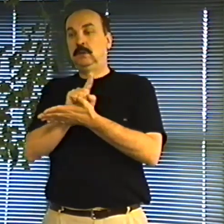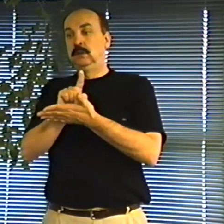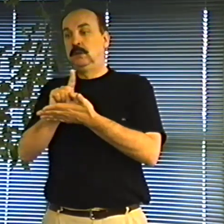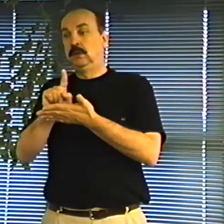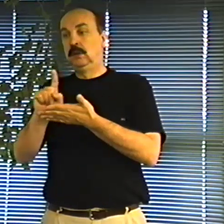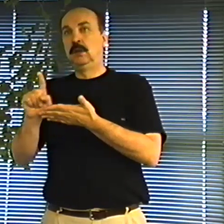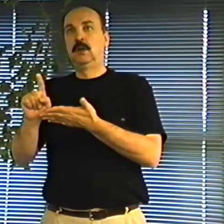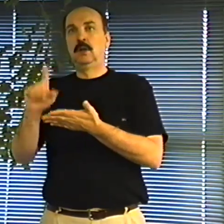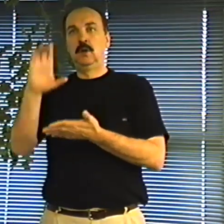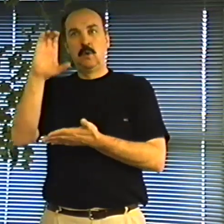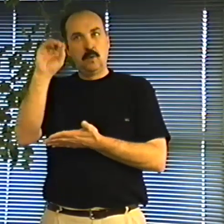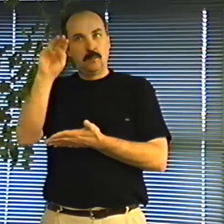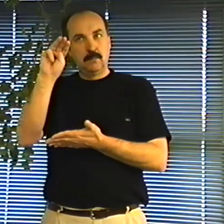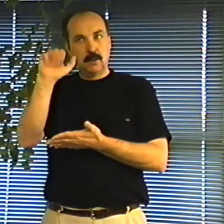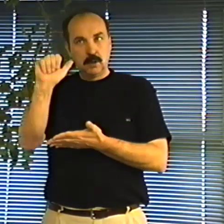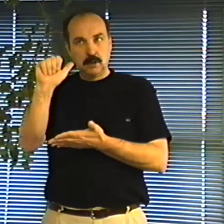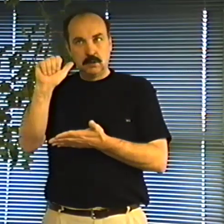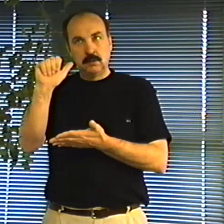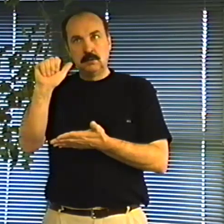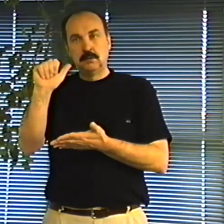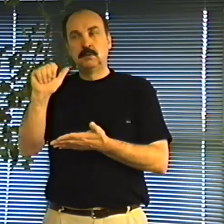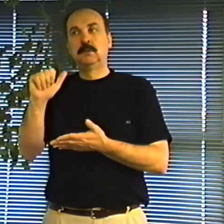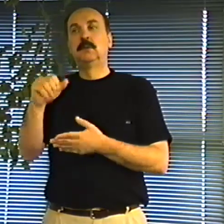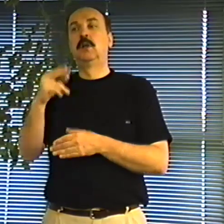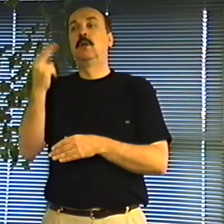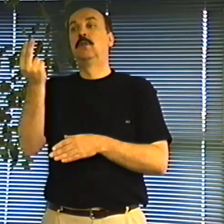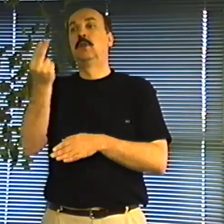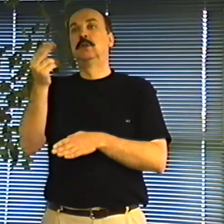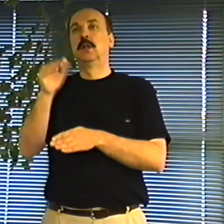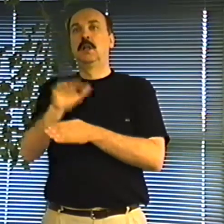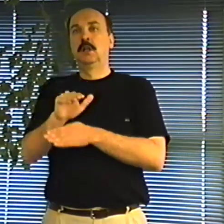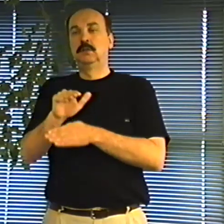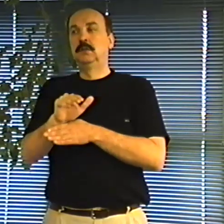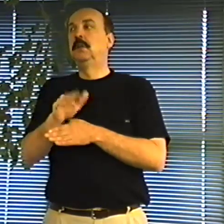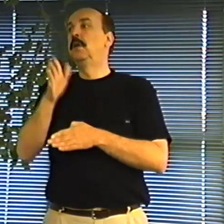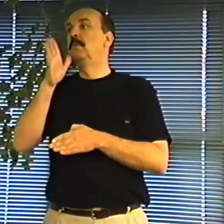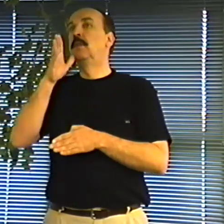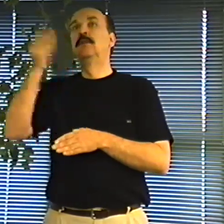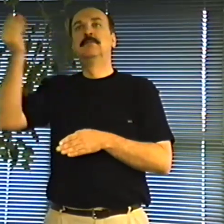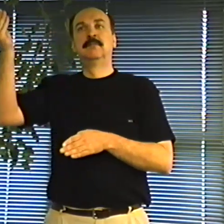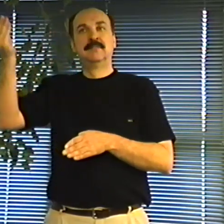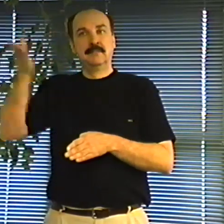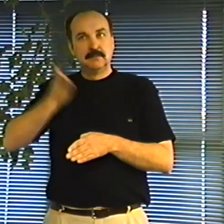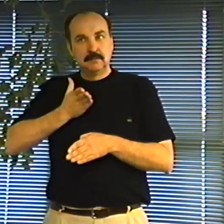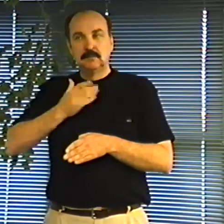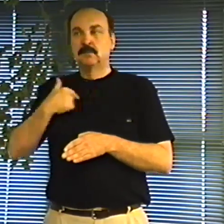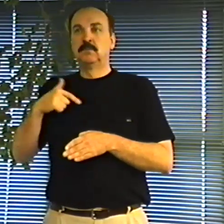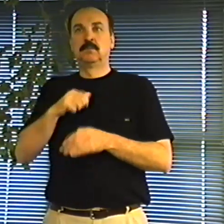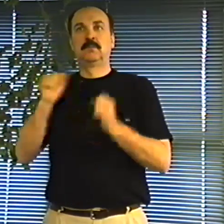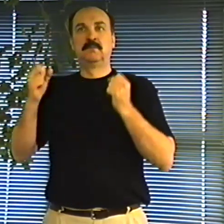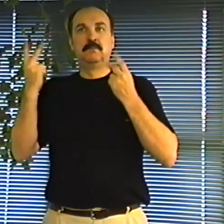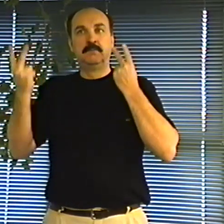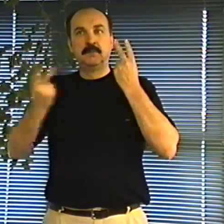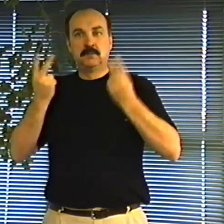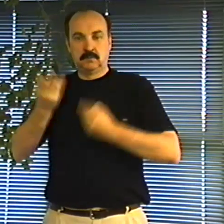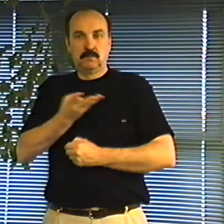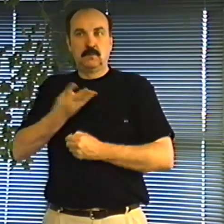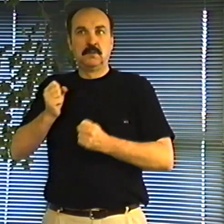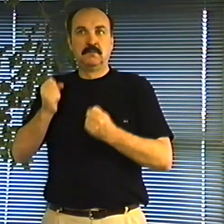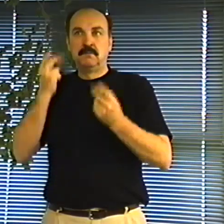And my father was in a coma for about a week, and it was a Thursday night at the time, and my mom had told us that we could go and